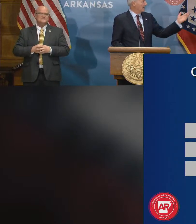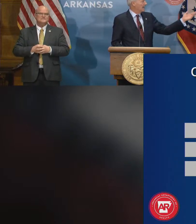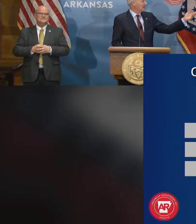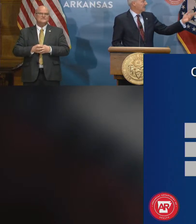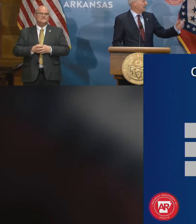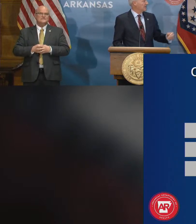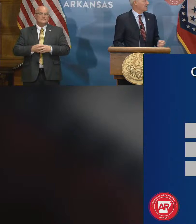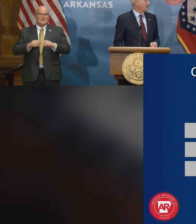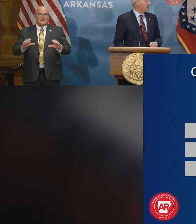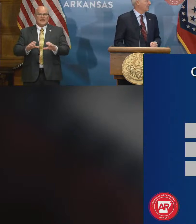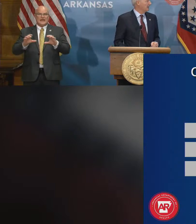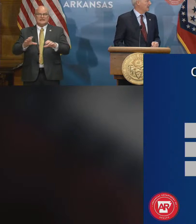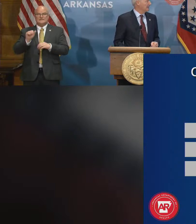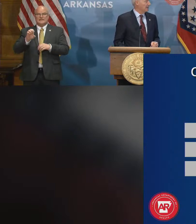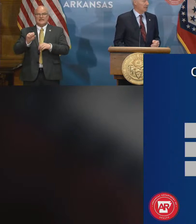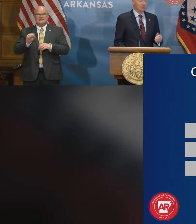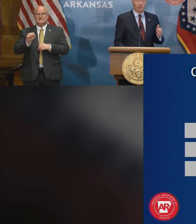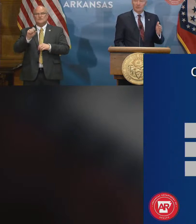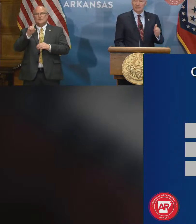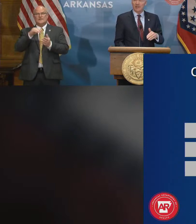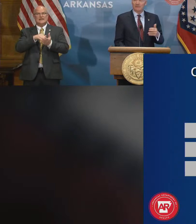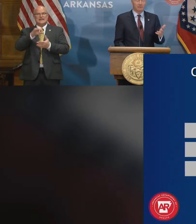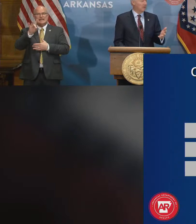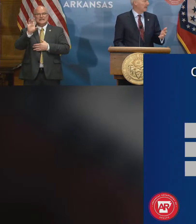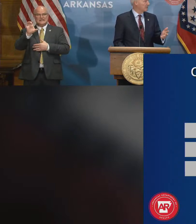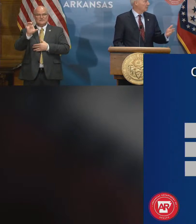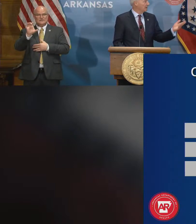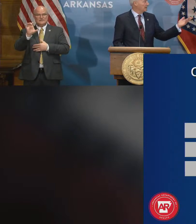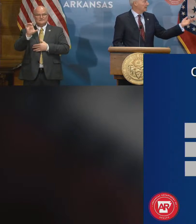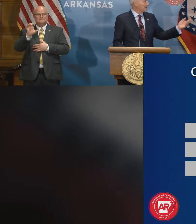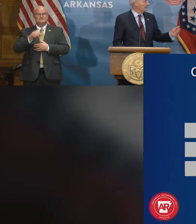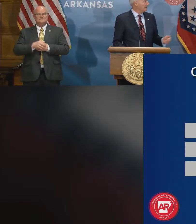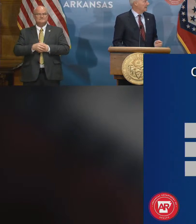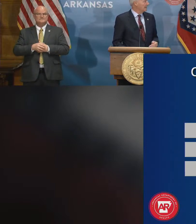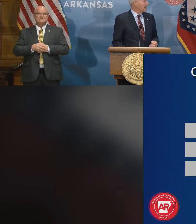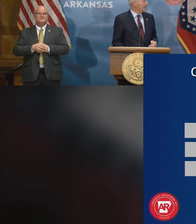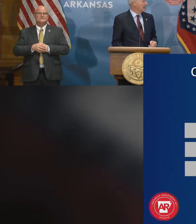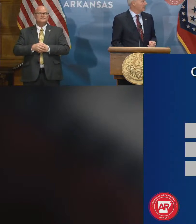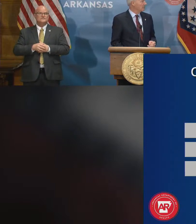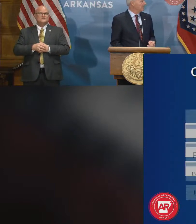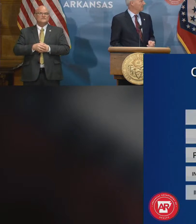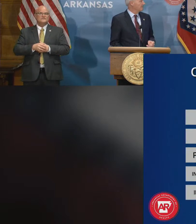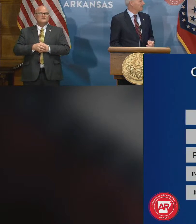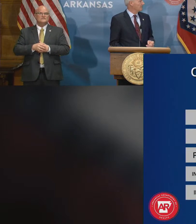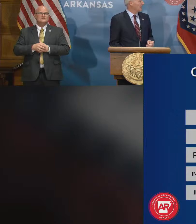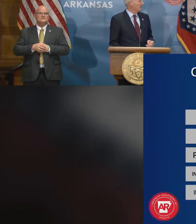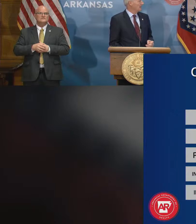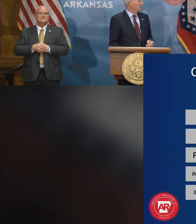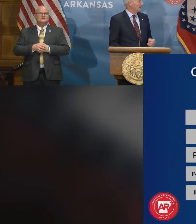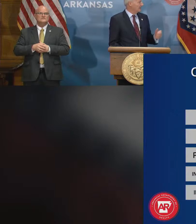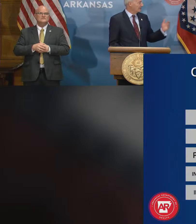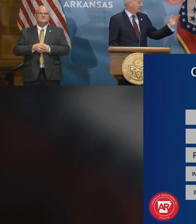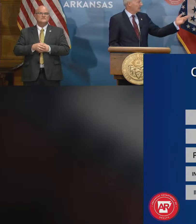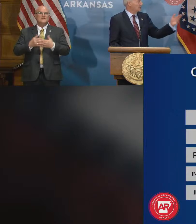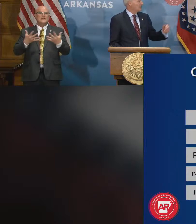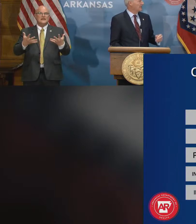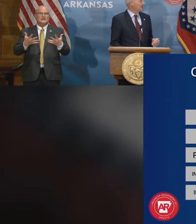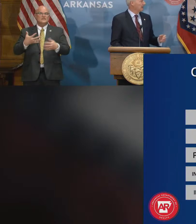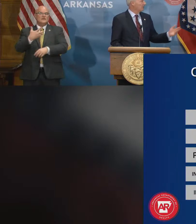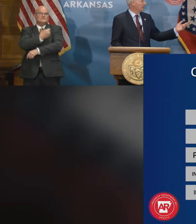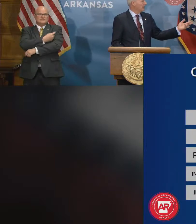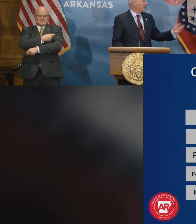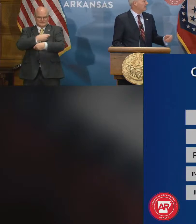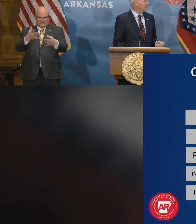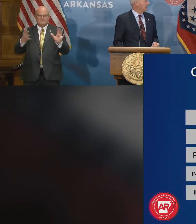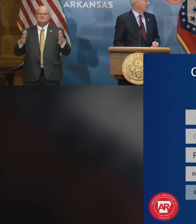Our active cases have gone up 1,800, which is down from last week. The next one, here's the doses